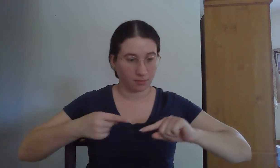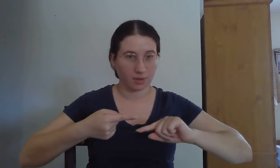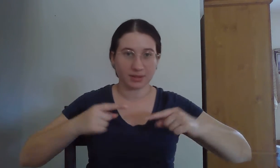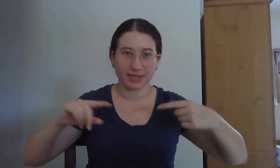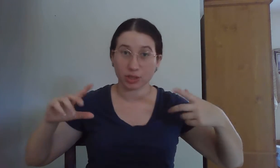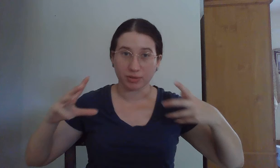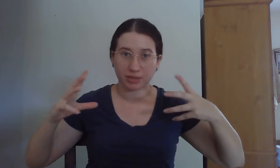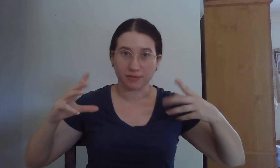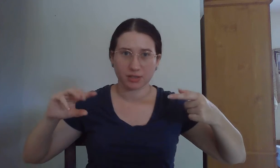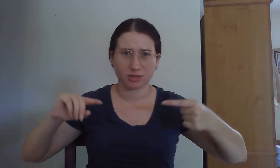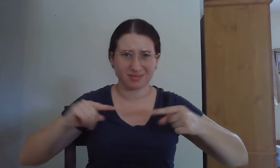gotta show it in the face too,